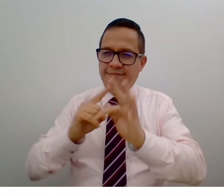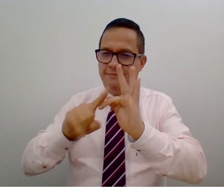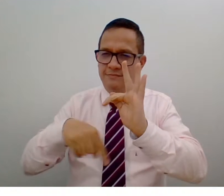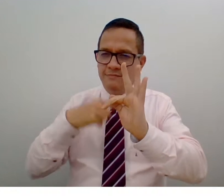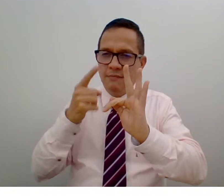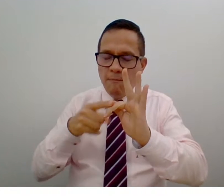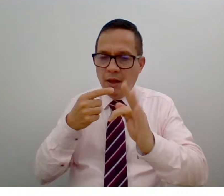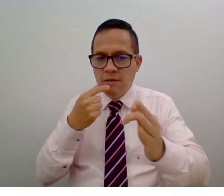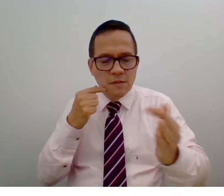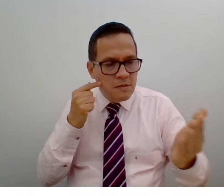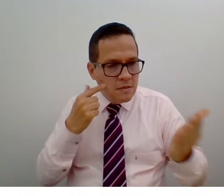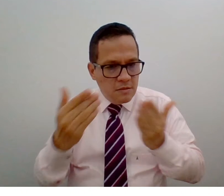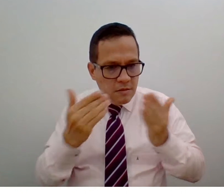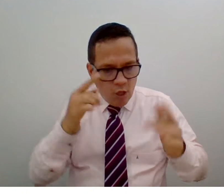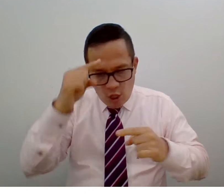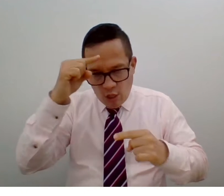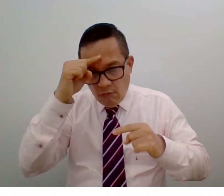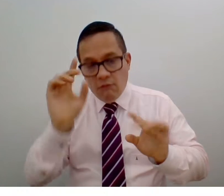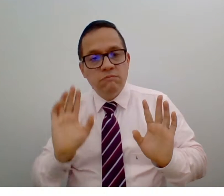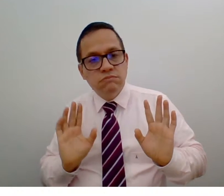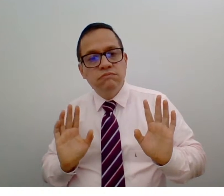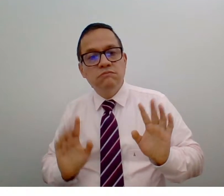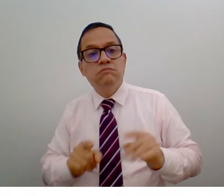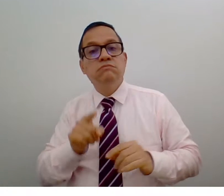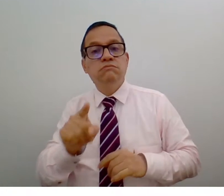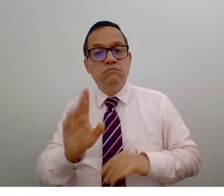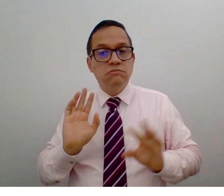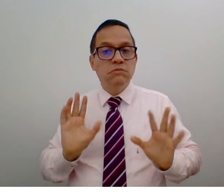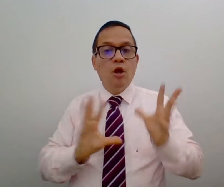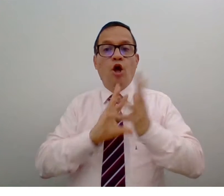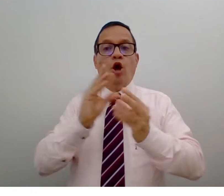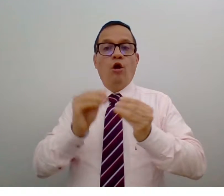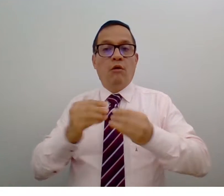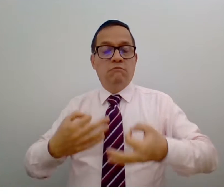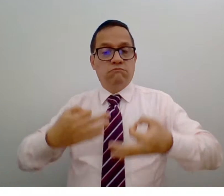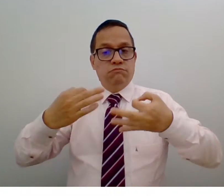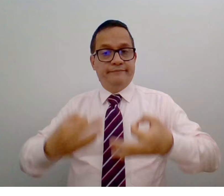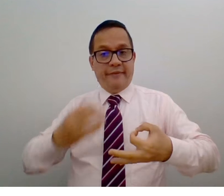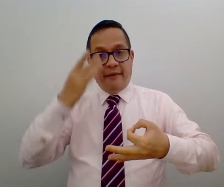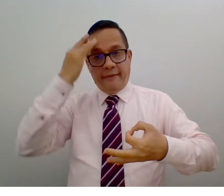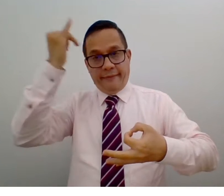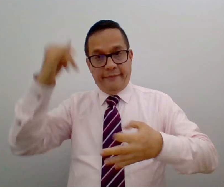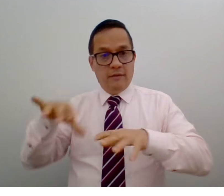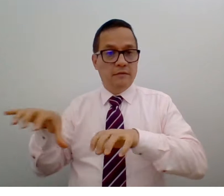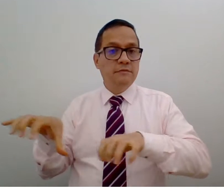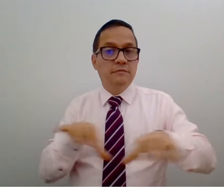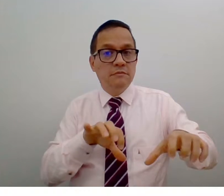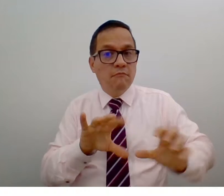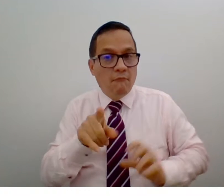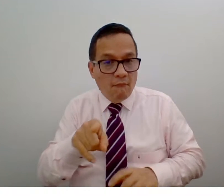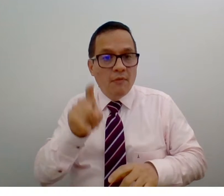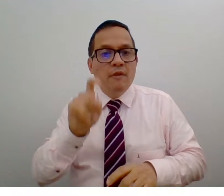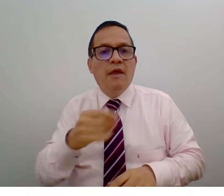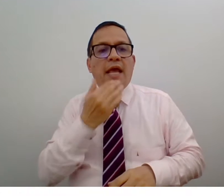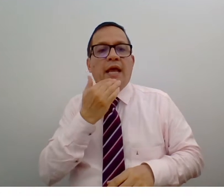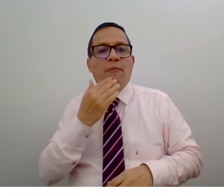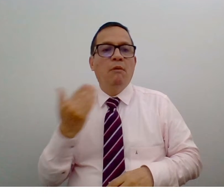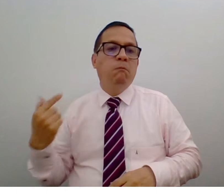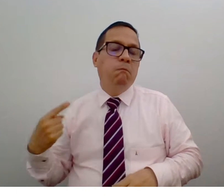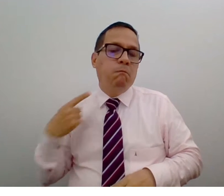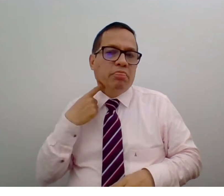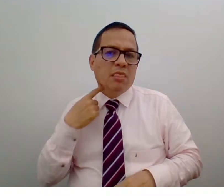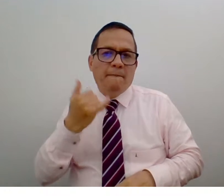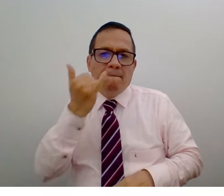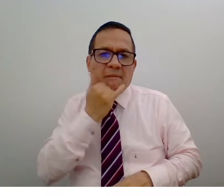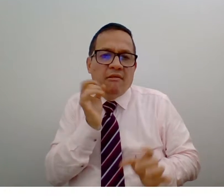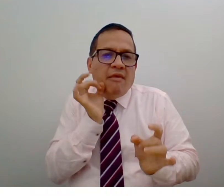campus. Under the Academic Code of Conduct, the actions that infringe the academic